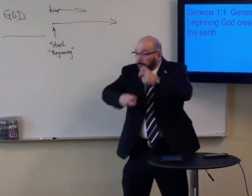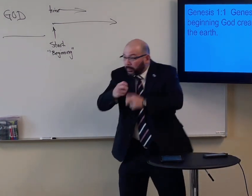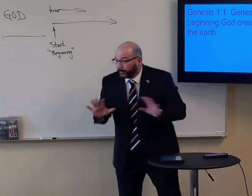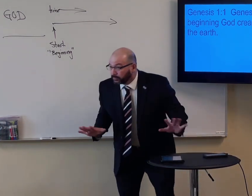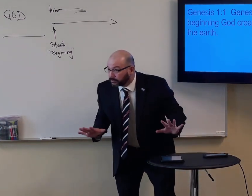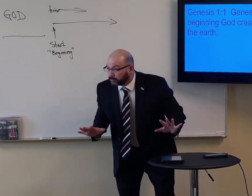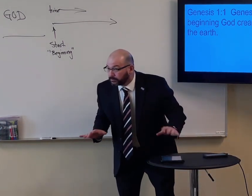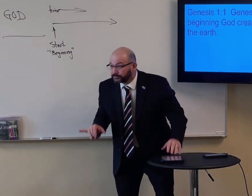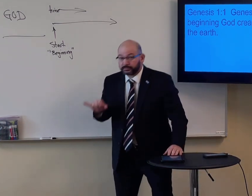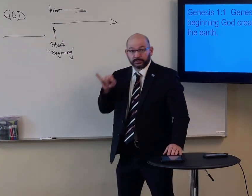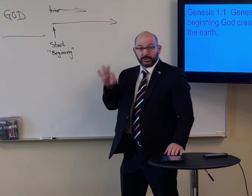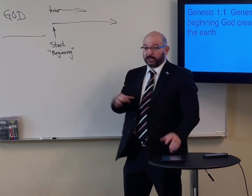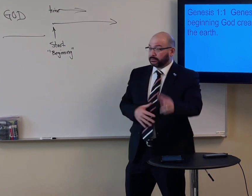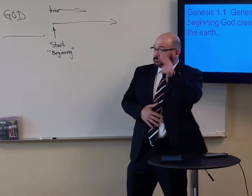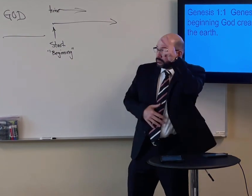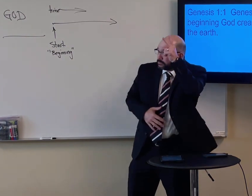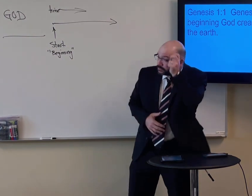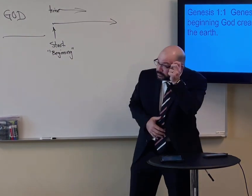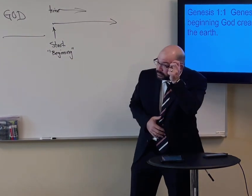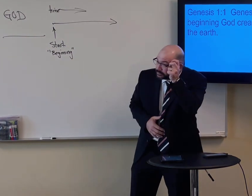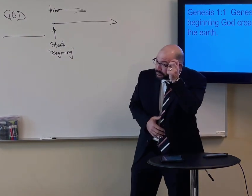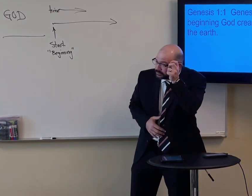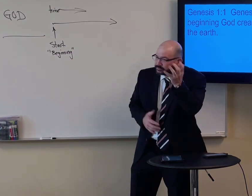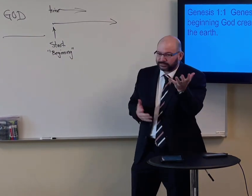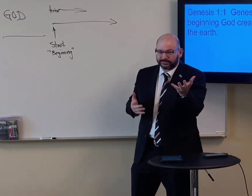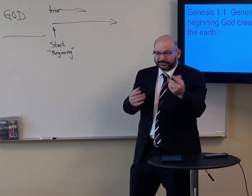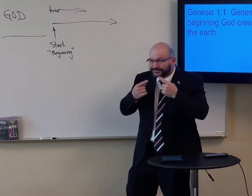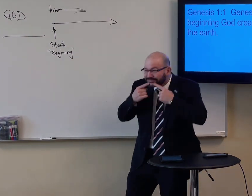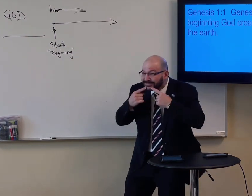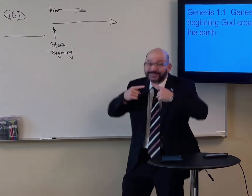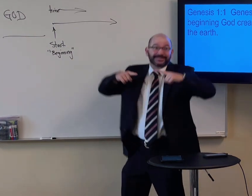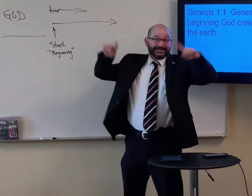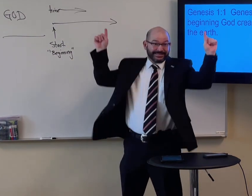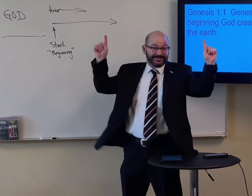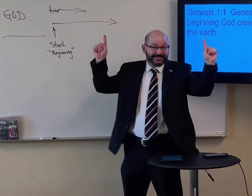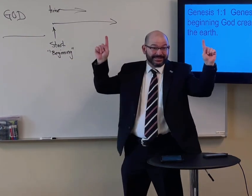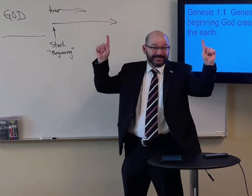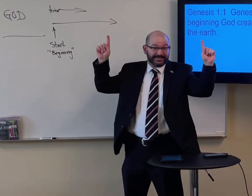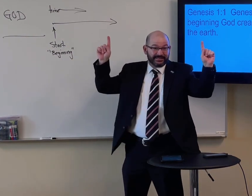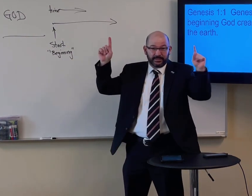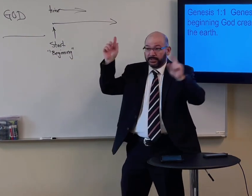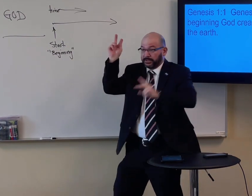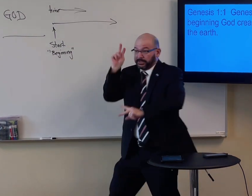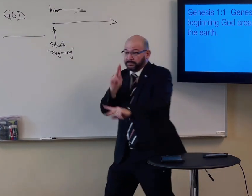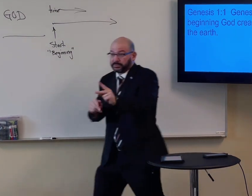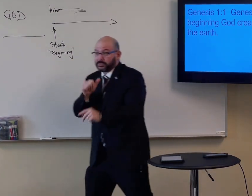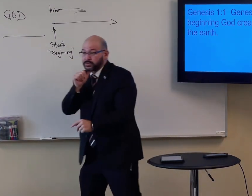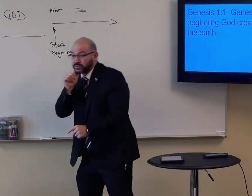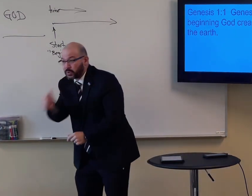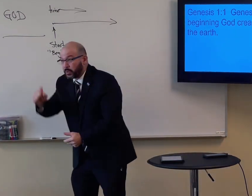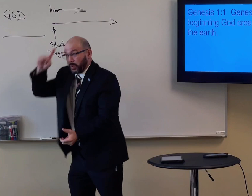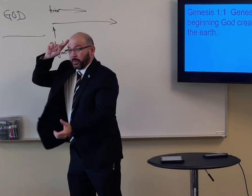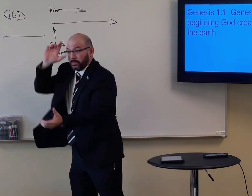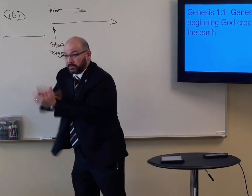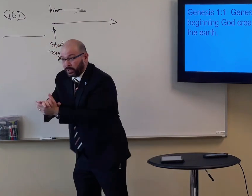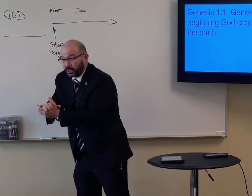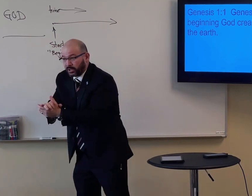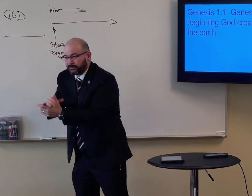The problem with that is, if the devil is successful, people